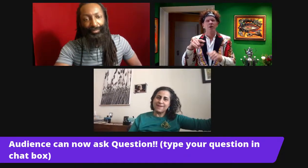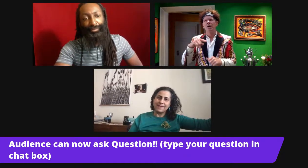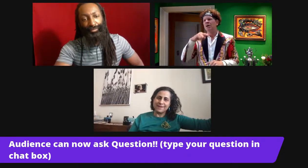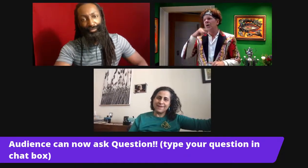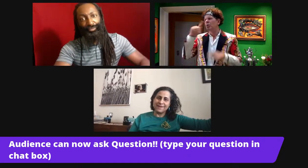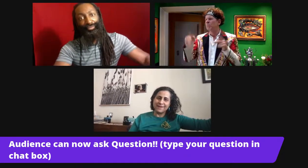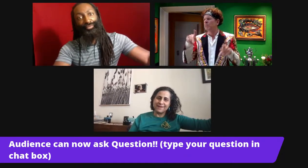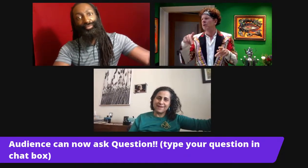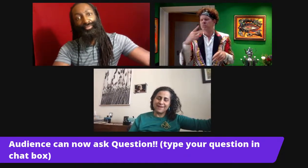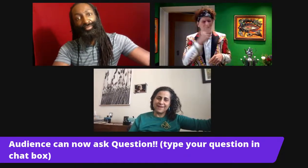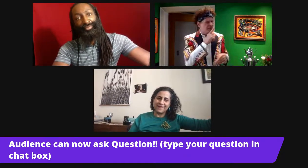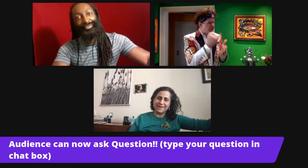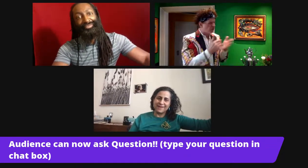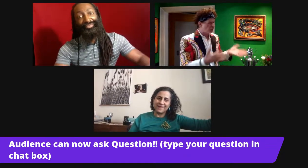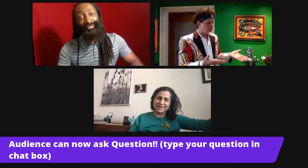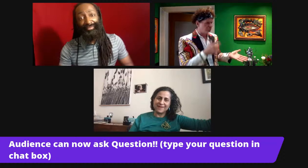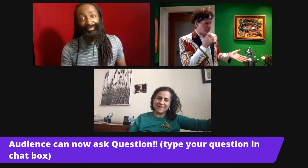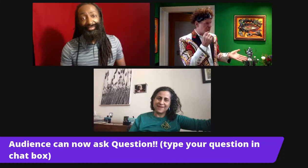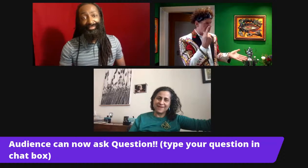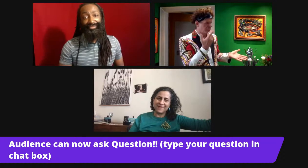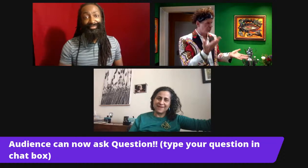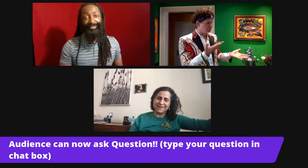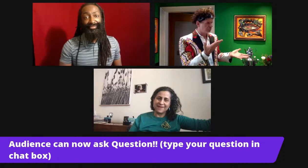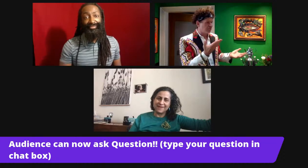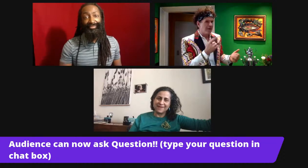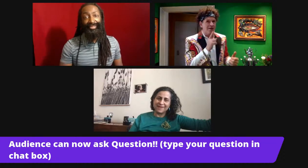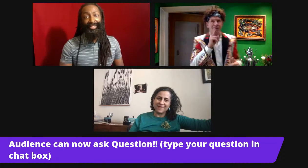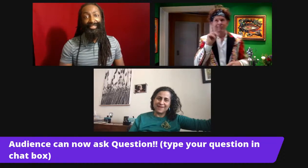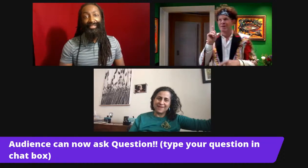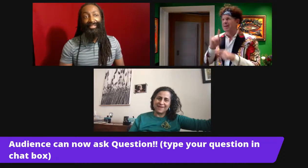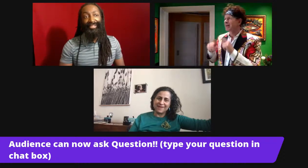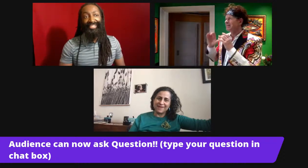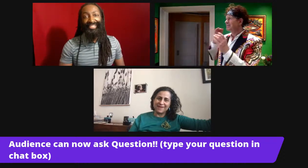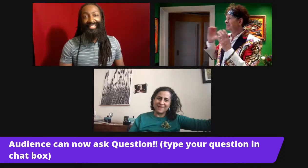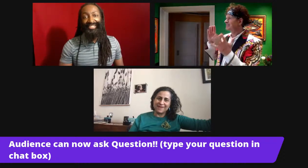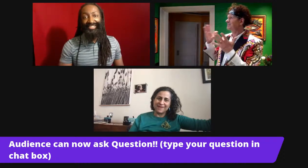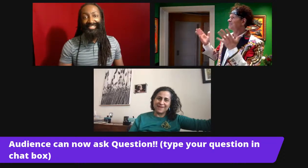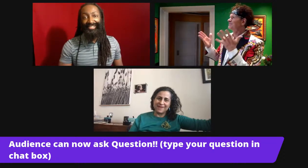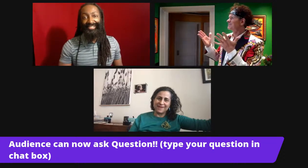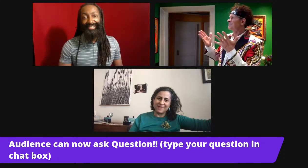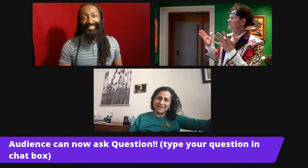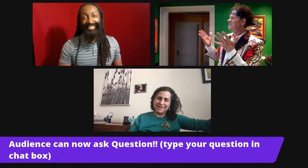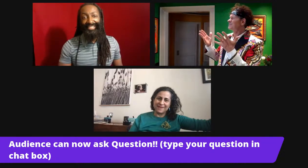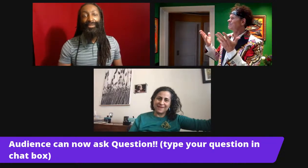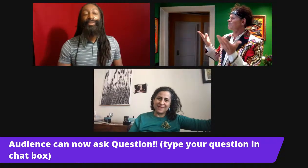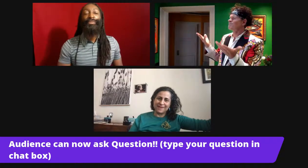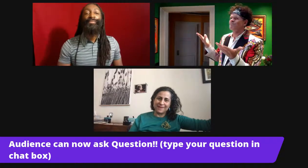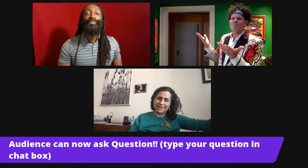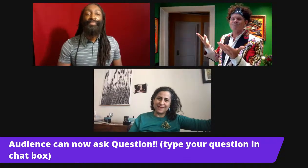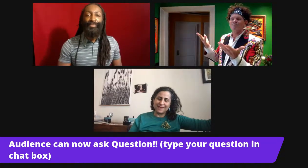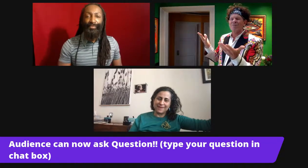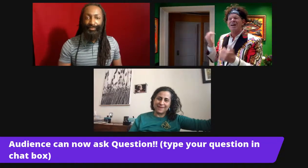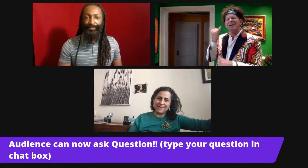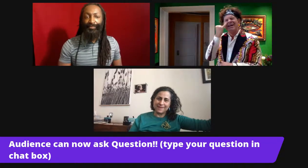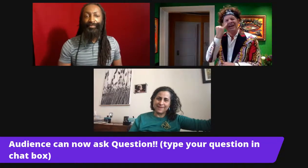You know, it's with, you know, communication access. You know, hearing people don't understand the complications that we experience.